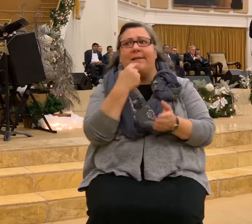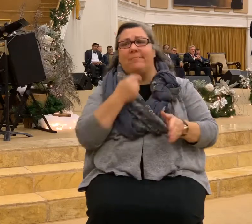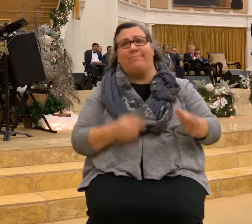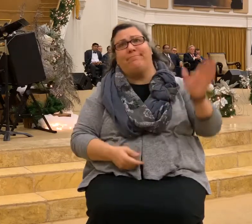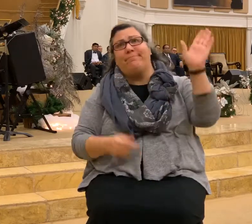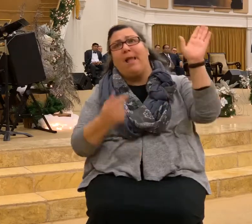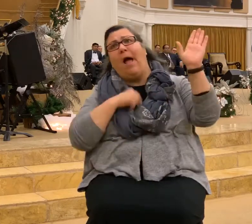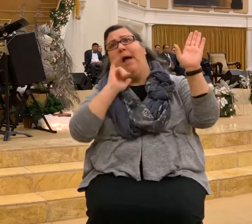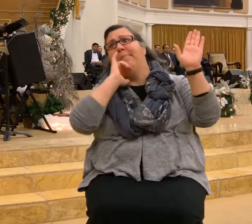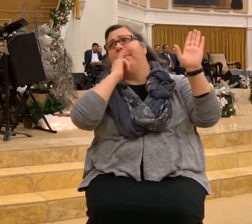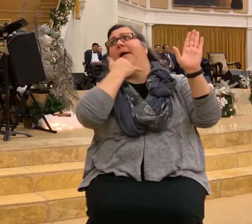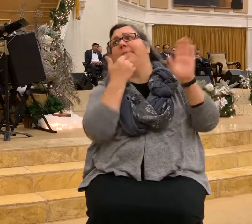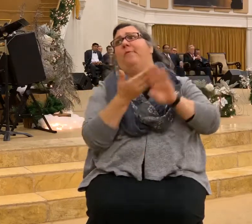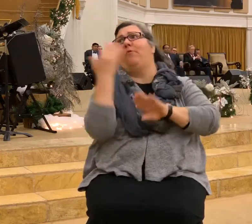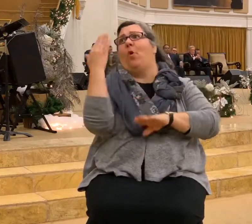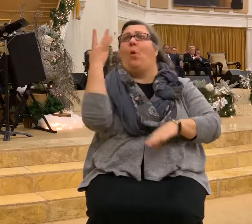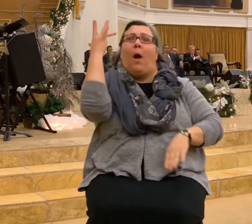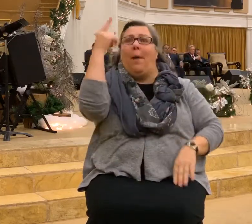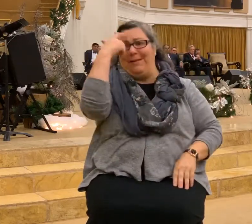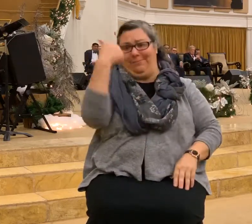in a mess before because of me?